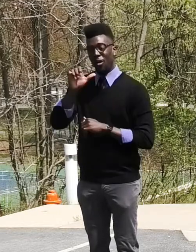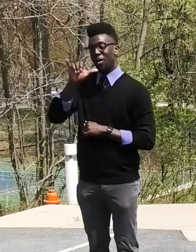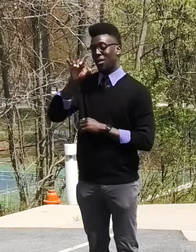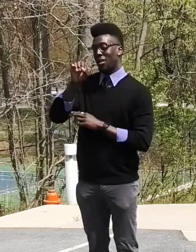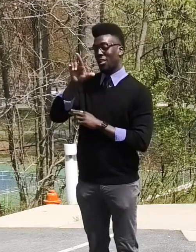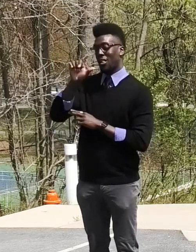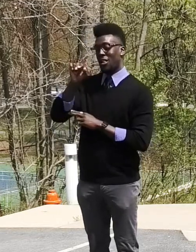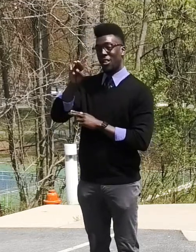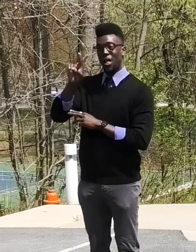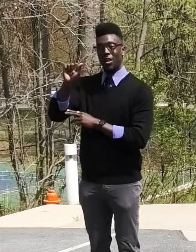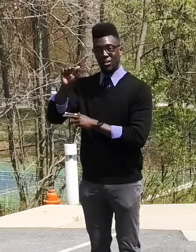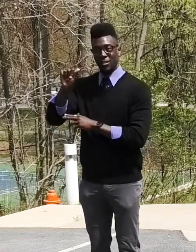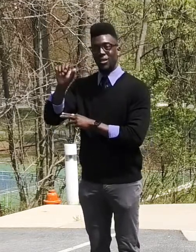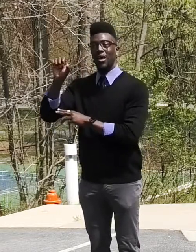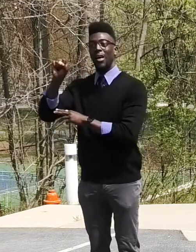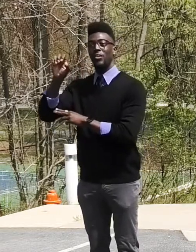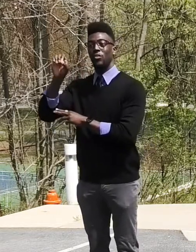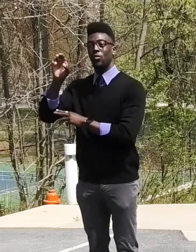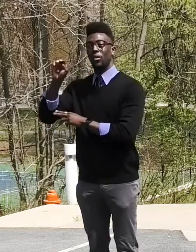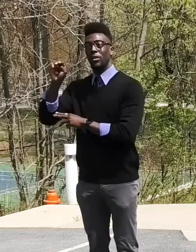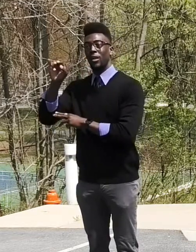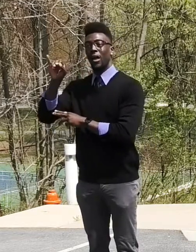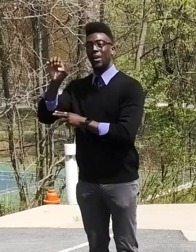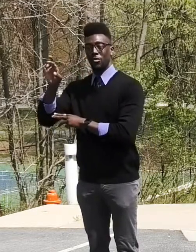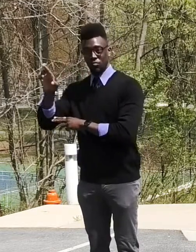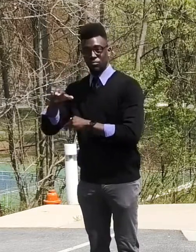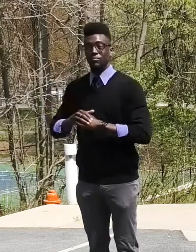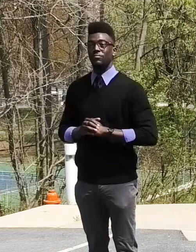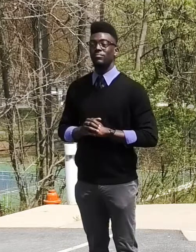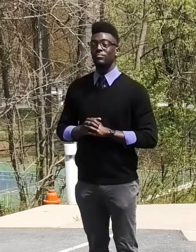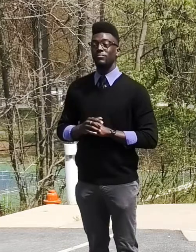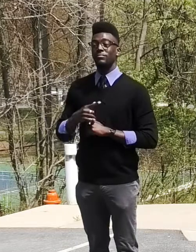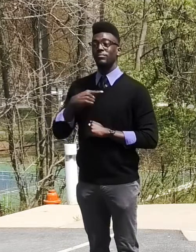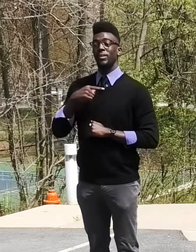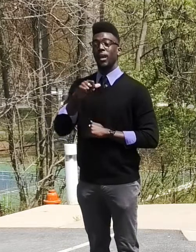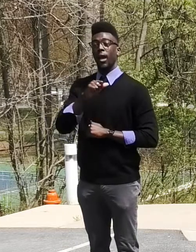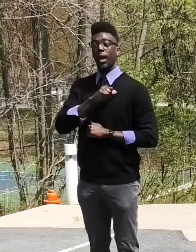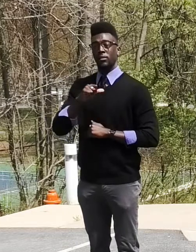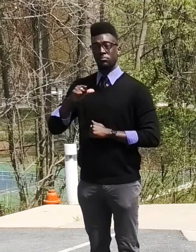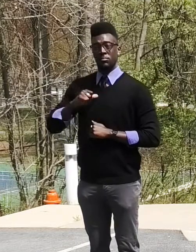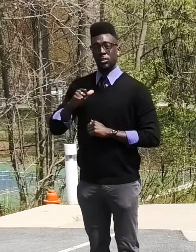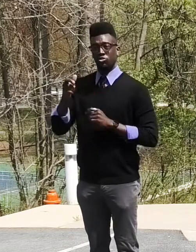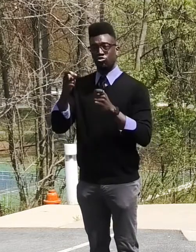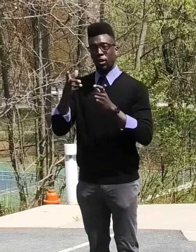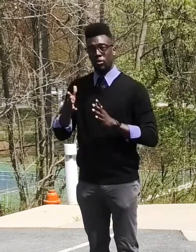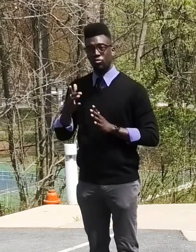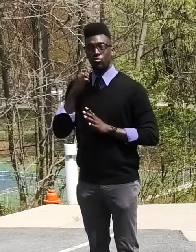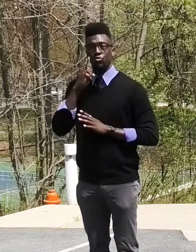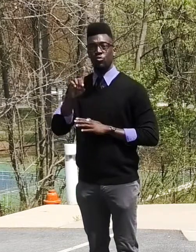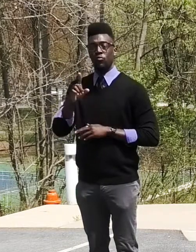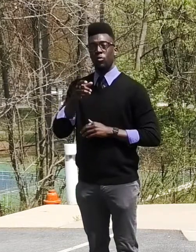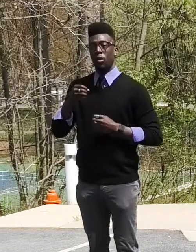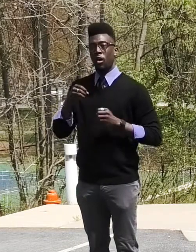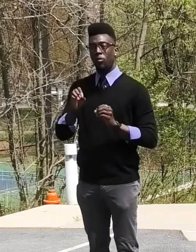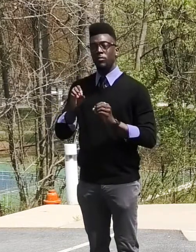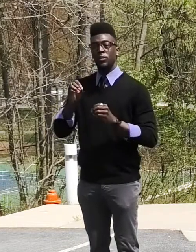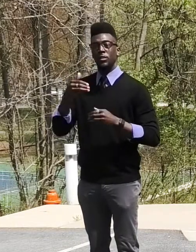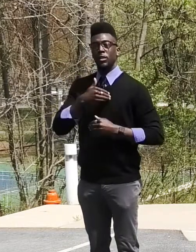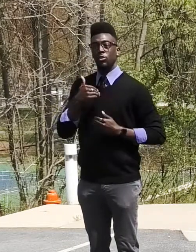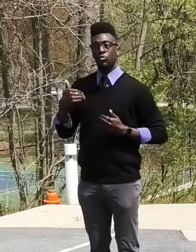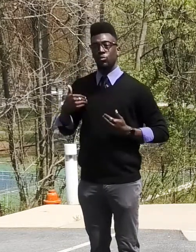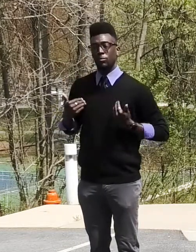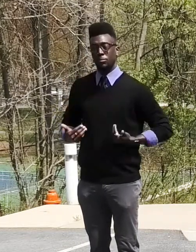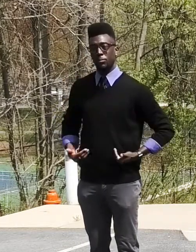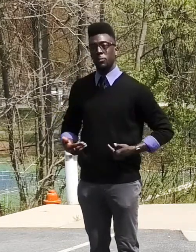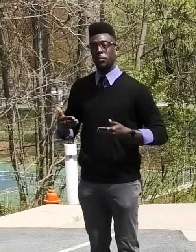Sonnier, Sonnier. I'm the administrator for the Howard County Office of Human Rights and Equity. Today we are